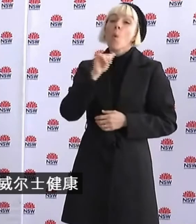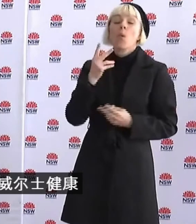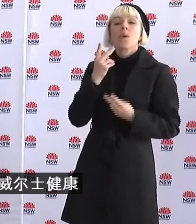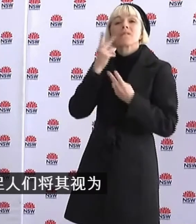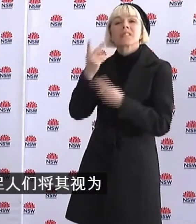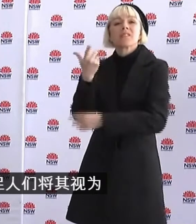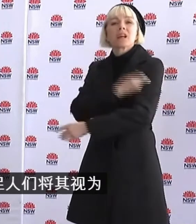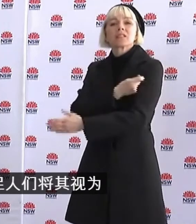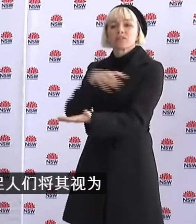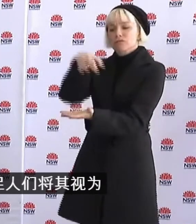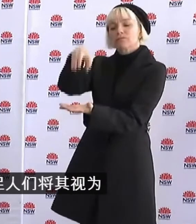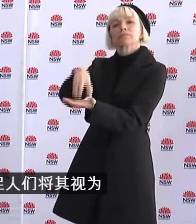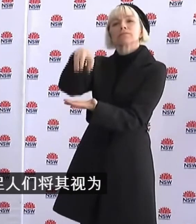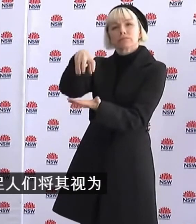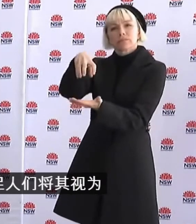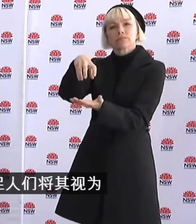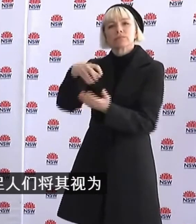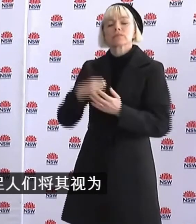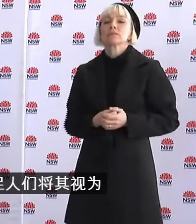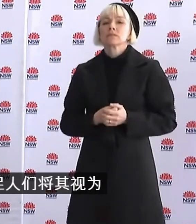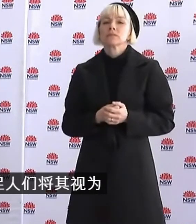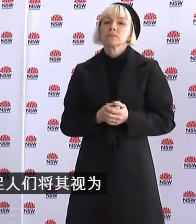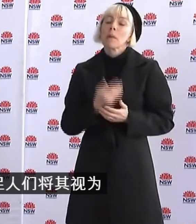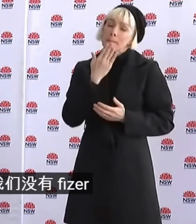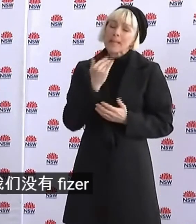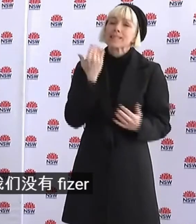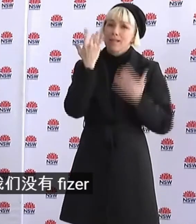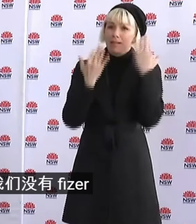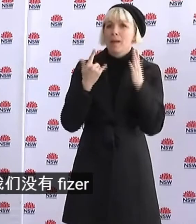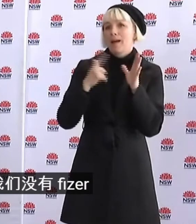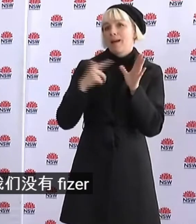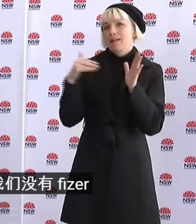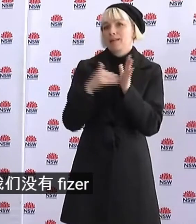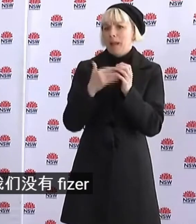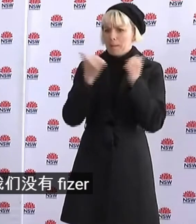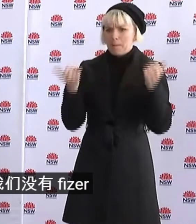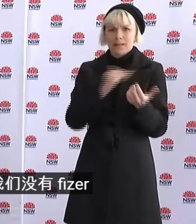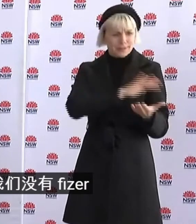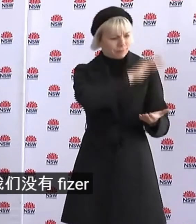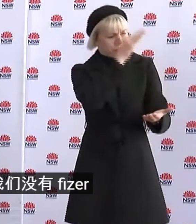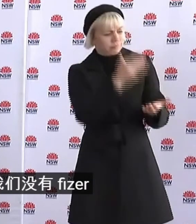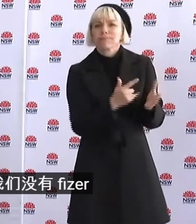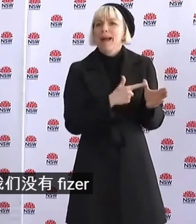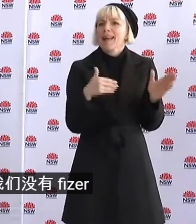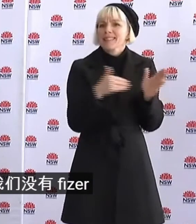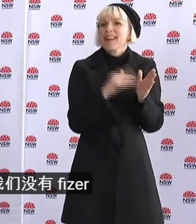Health site to get the AstraZeneca, and we're really urging people to consider that, as we do have doses of AstraZeneca. We don't have the